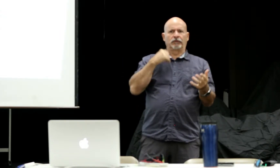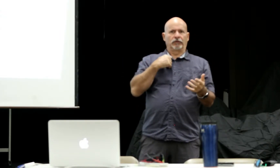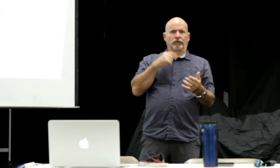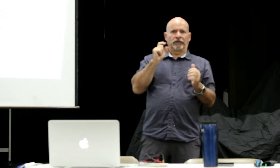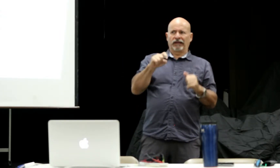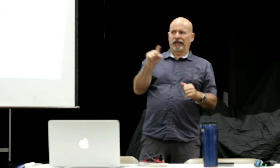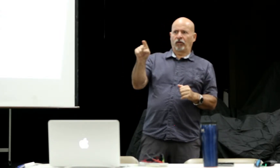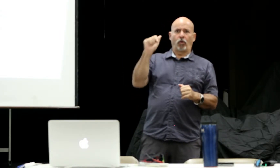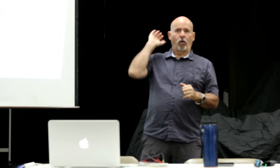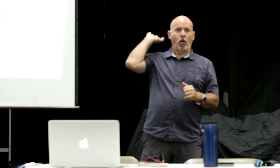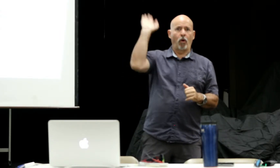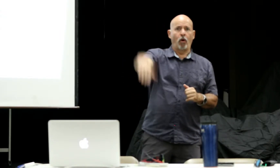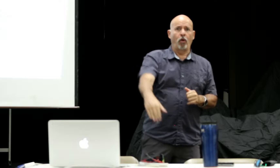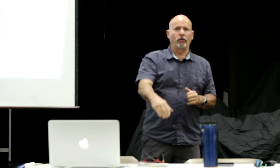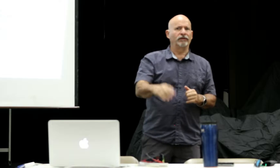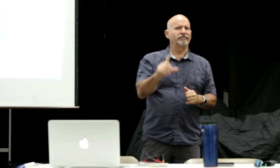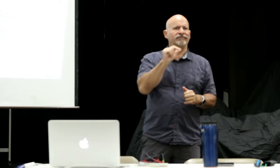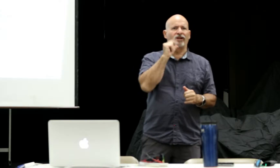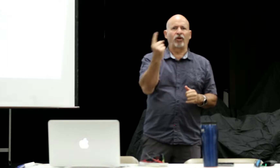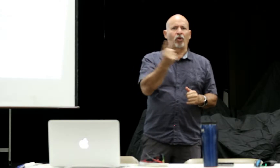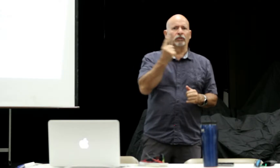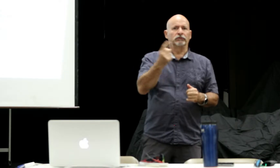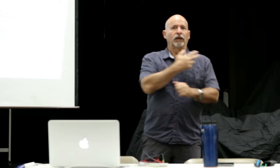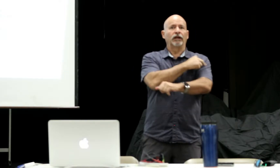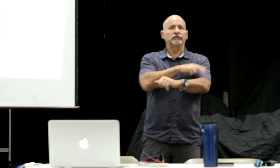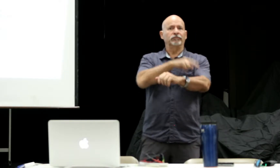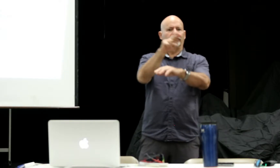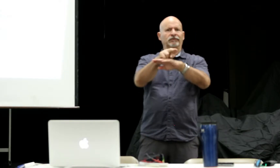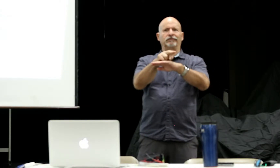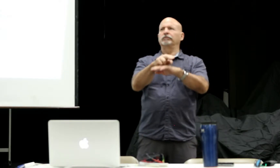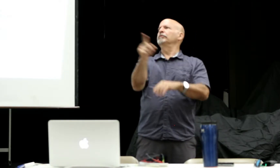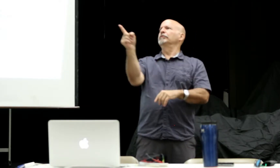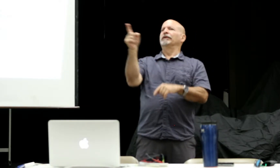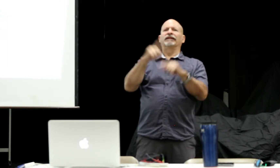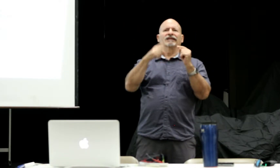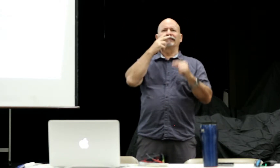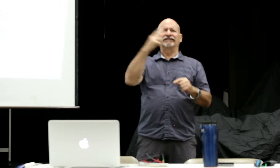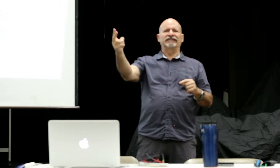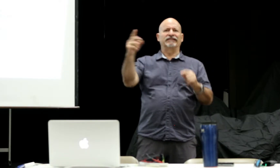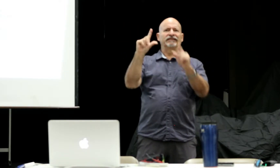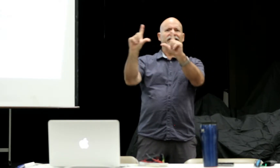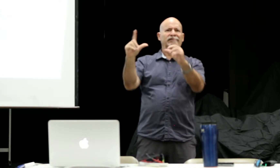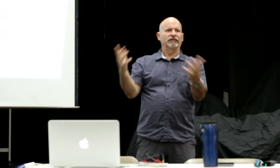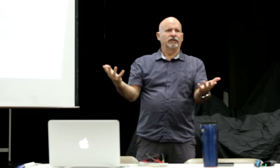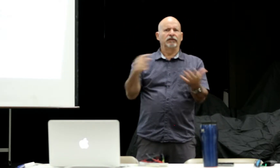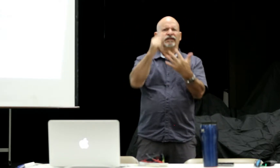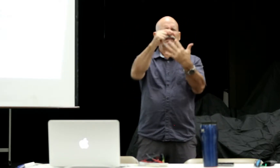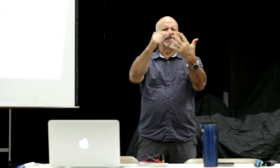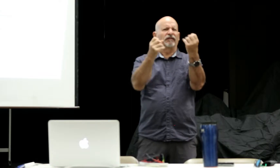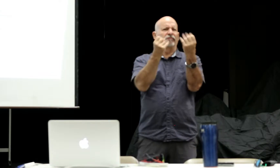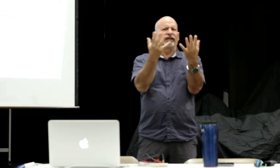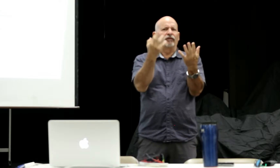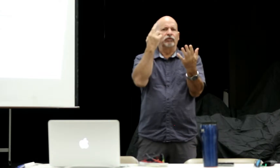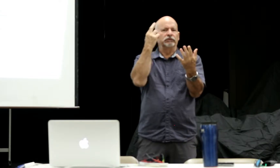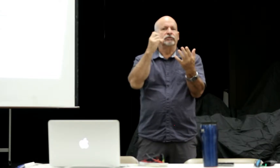an iPad. But it's not always the best for the patient to use VRI services for their whole hospital